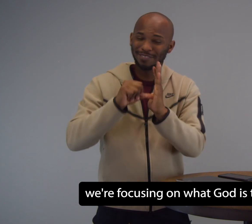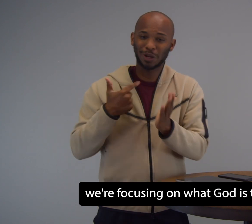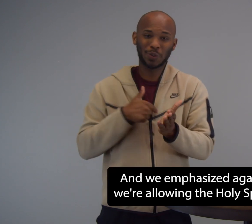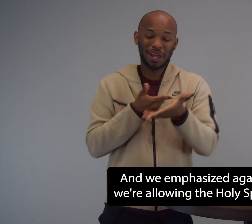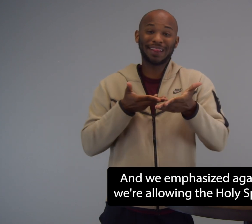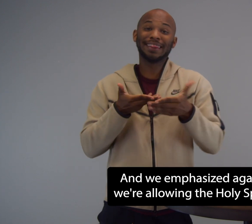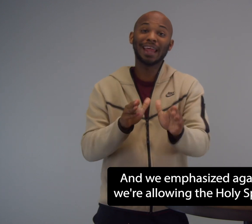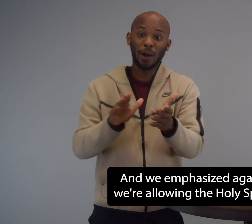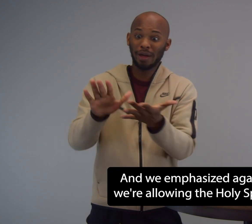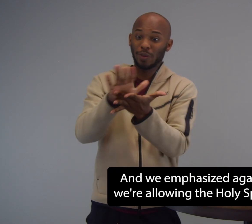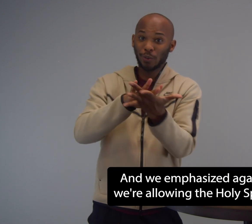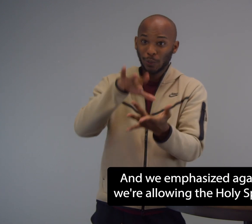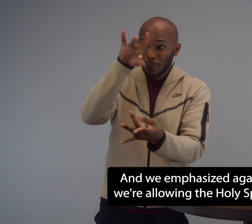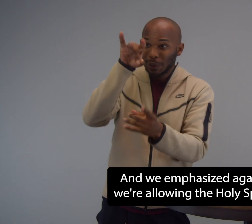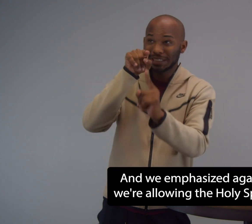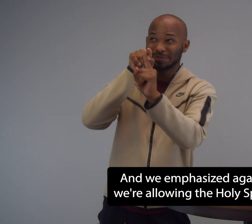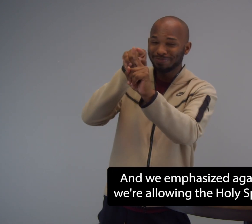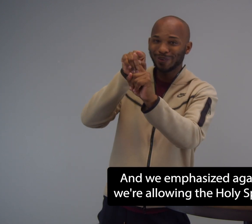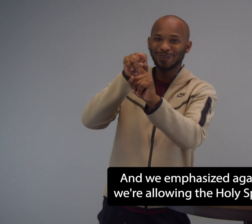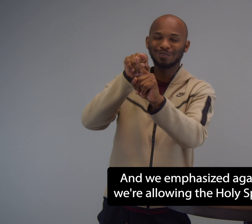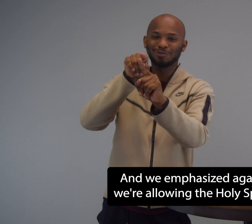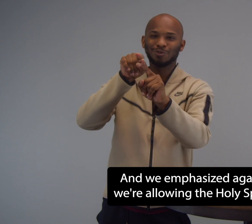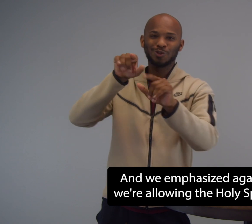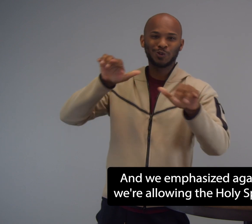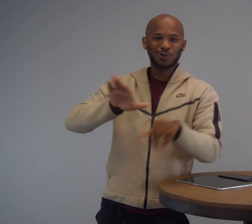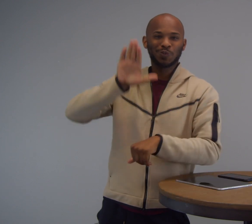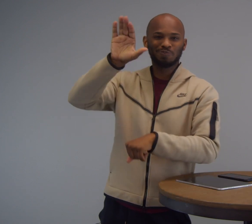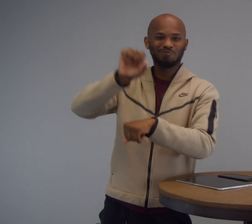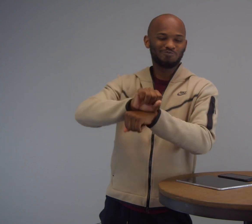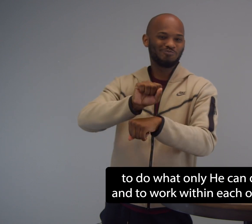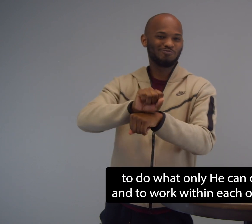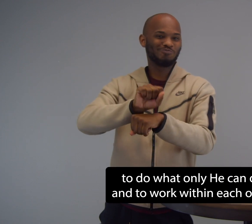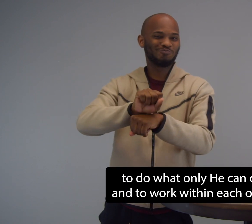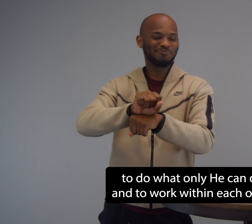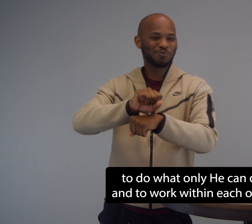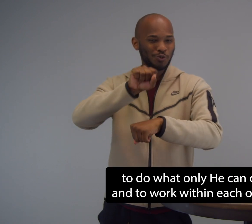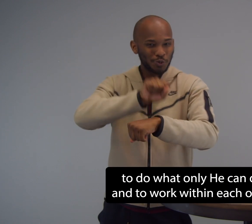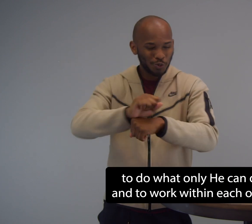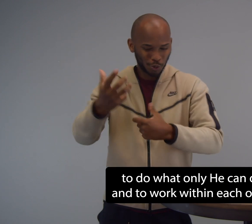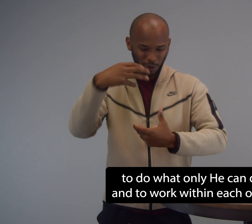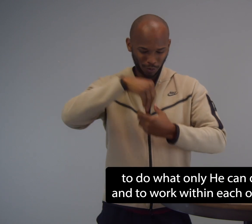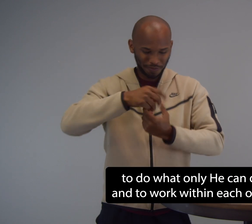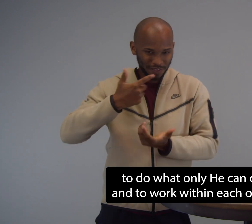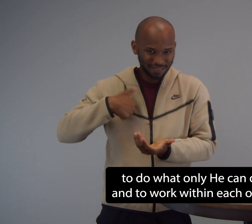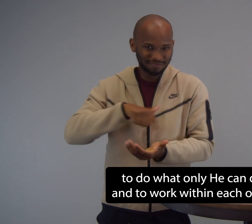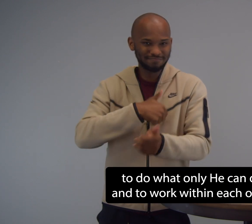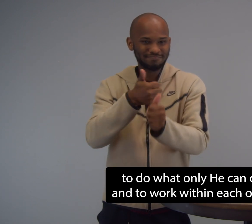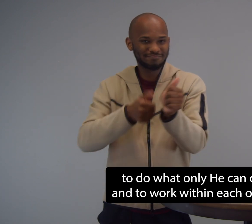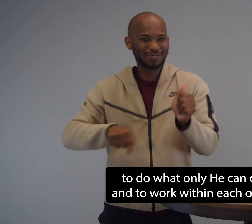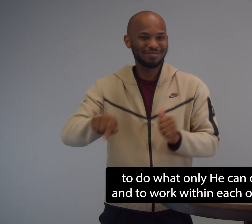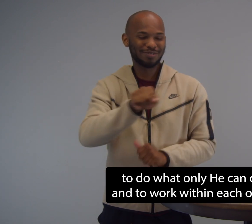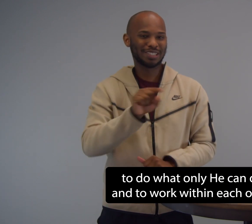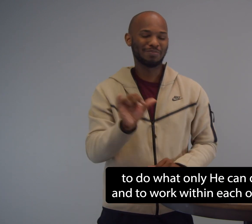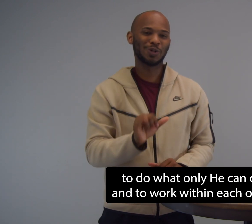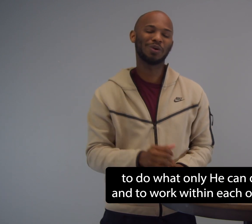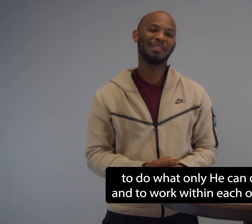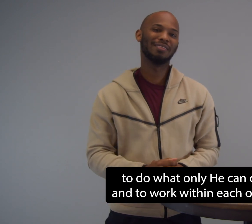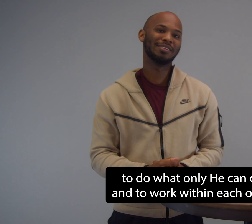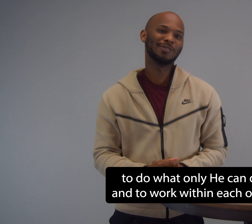And we emphasize, again, we're allowing the Holy Spirit to do what only that he can do and to work within us, each of